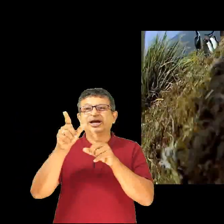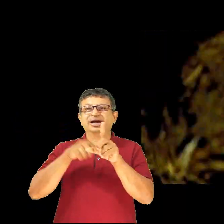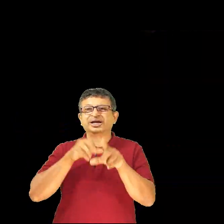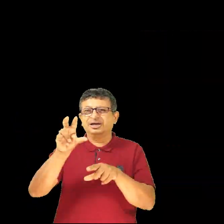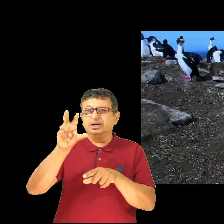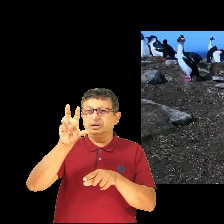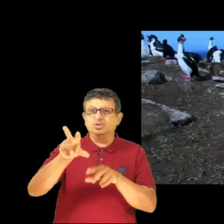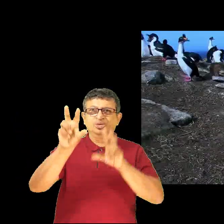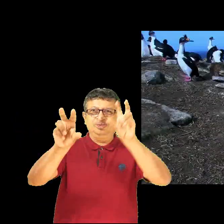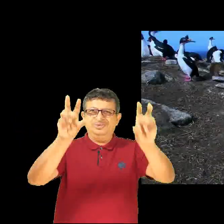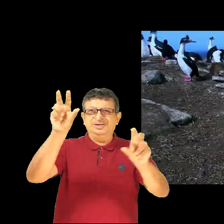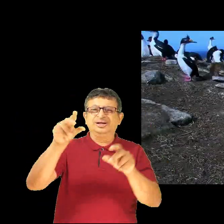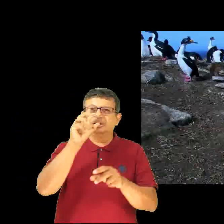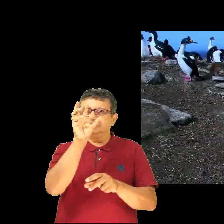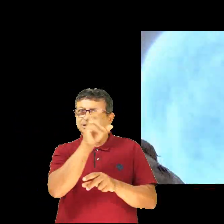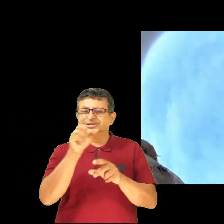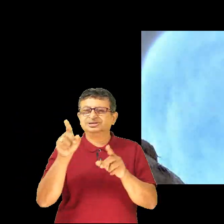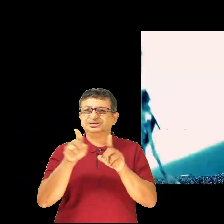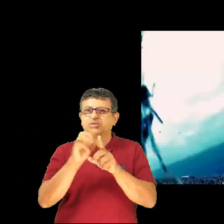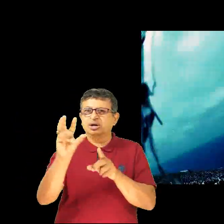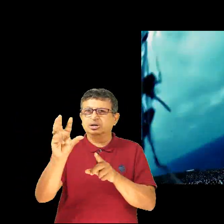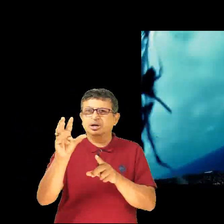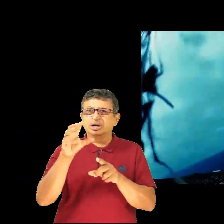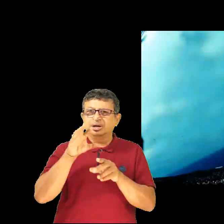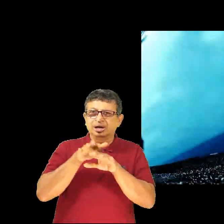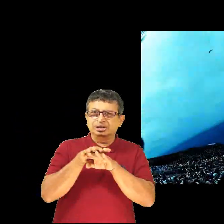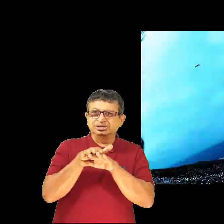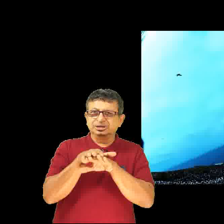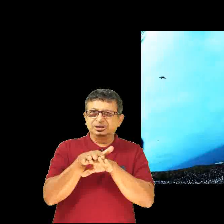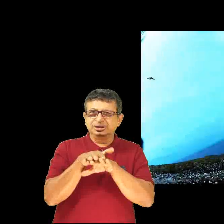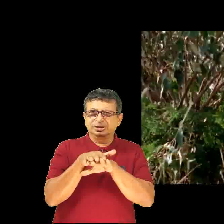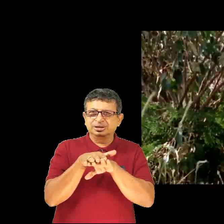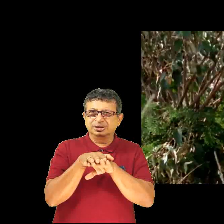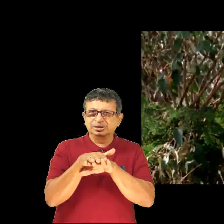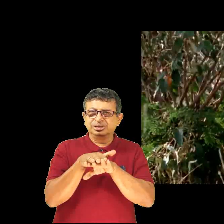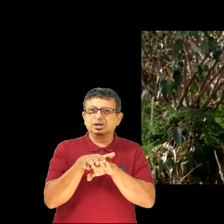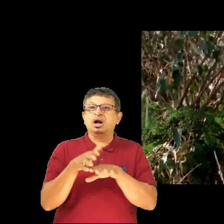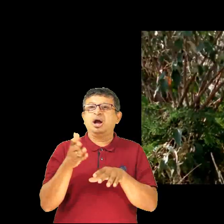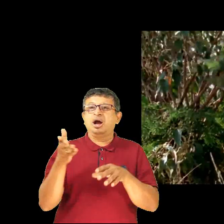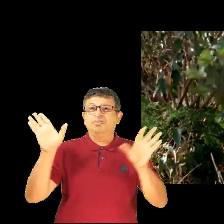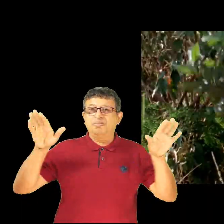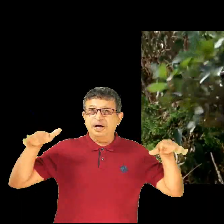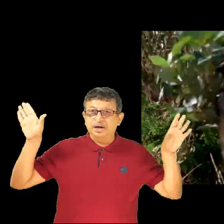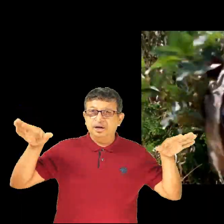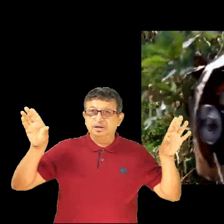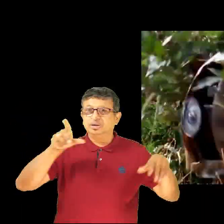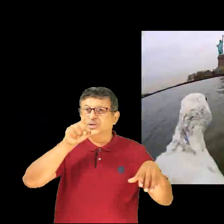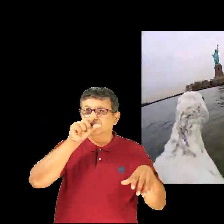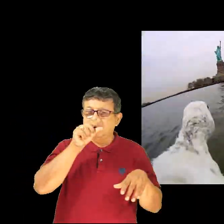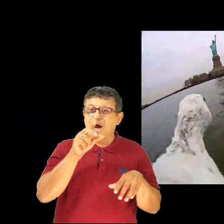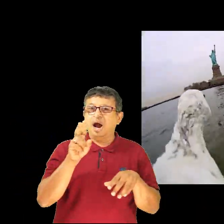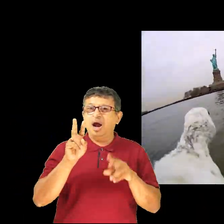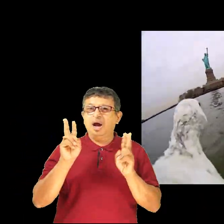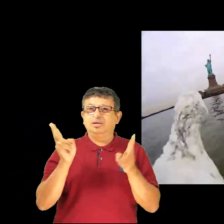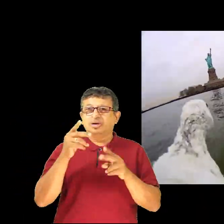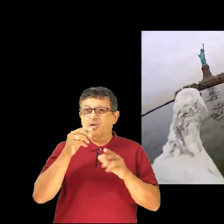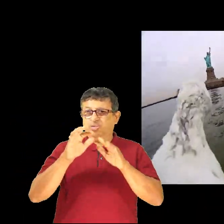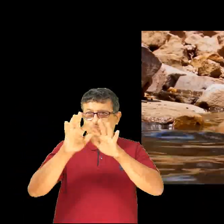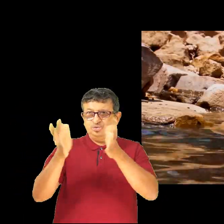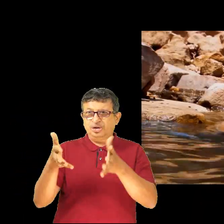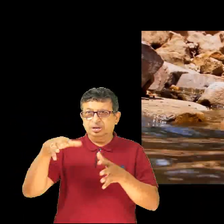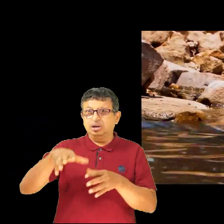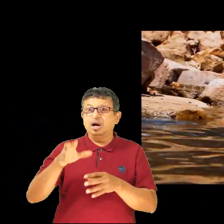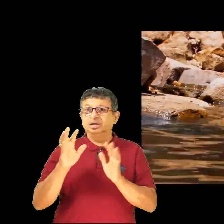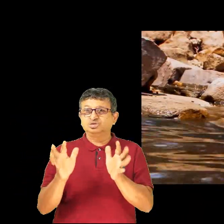Technology has made huge advancements over the last couple of years, but no other robot on this list compares to the ones used by the BBC and other major networks to spy